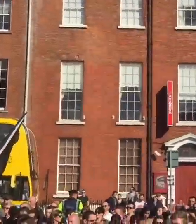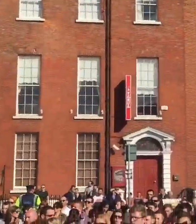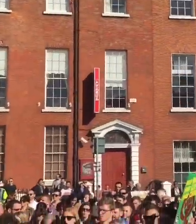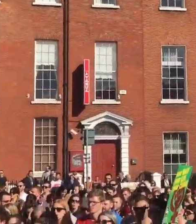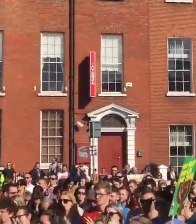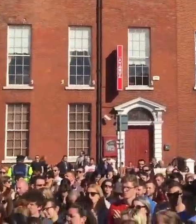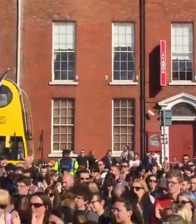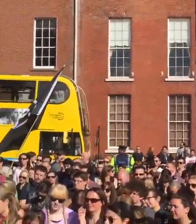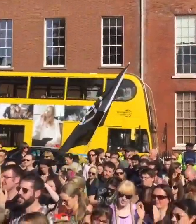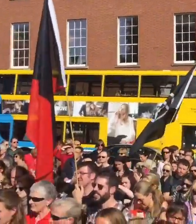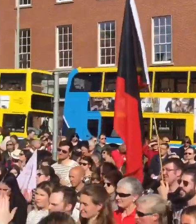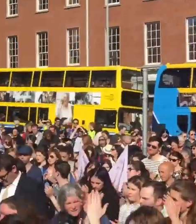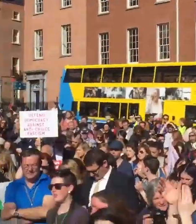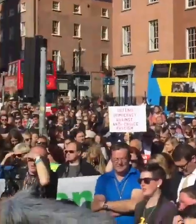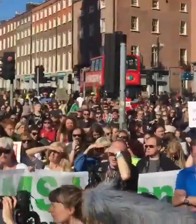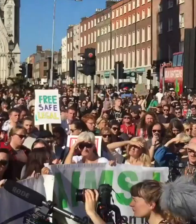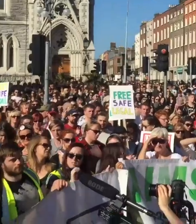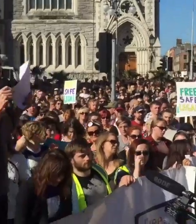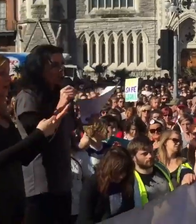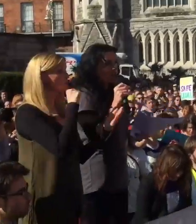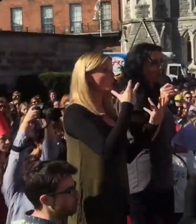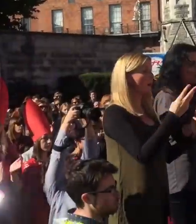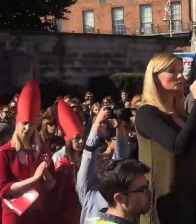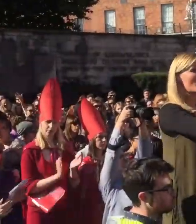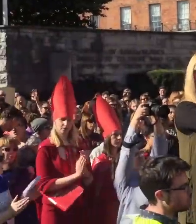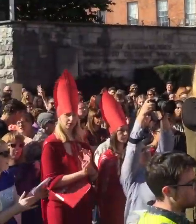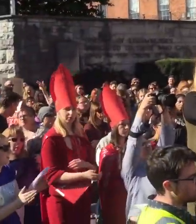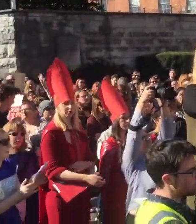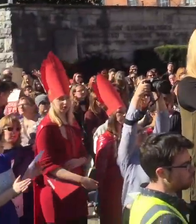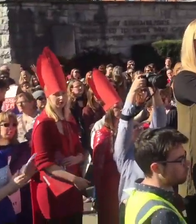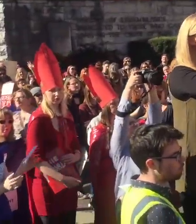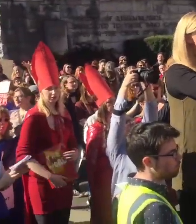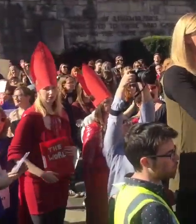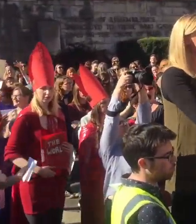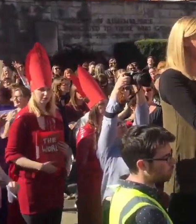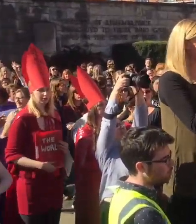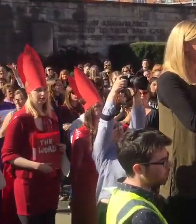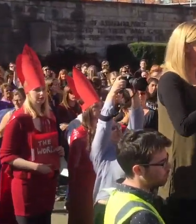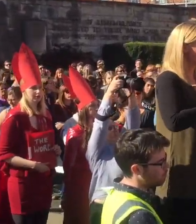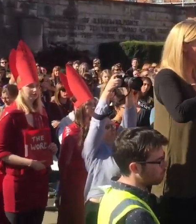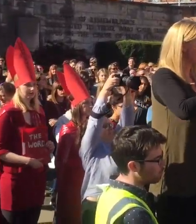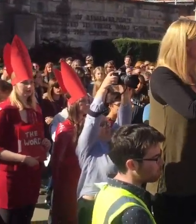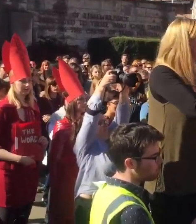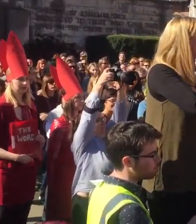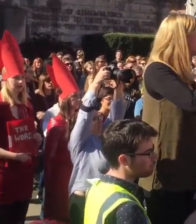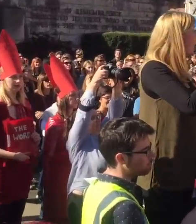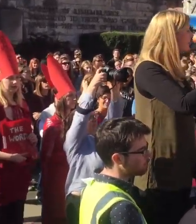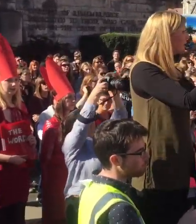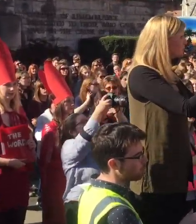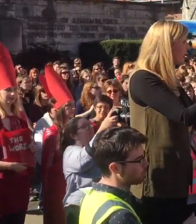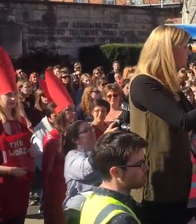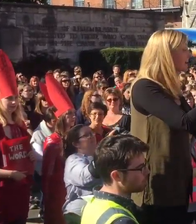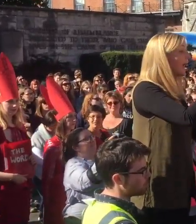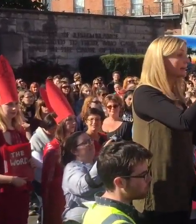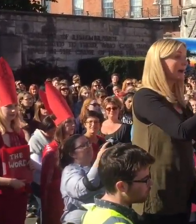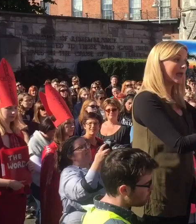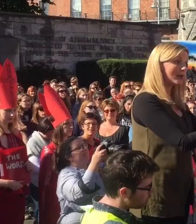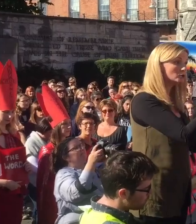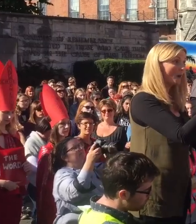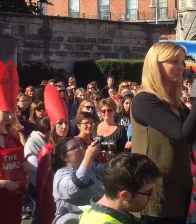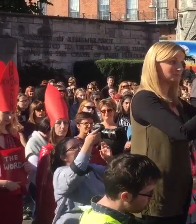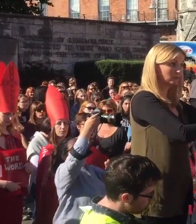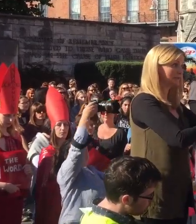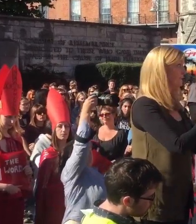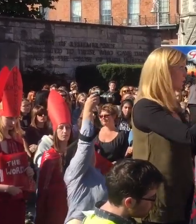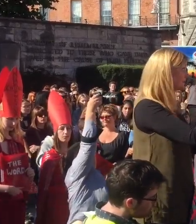And if women choose not to travel abroad and want to get abortion pills over the internet, they can get 14 years